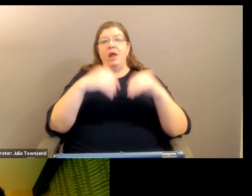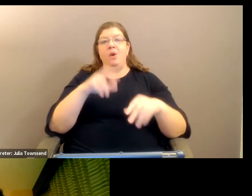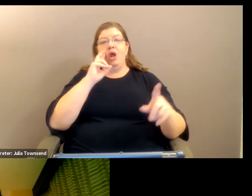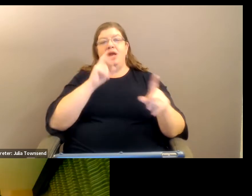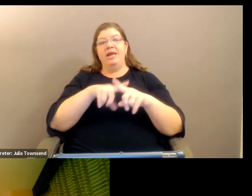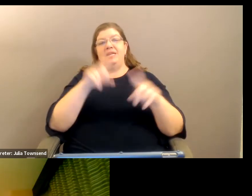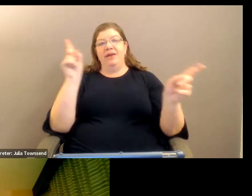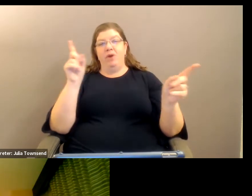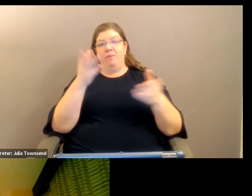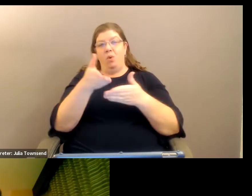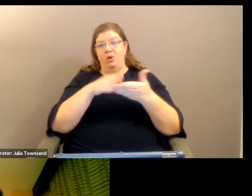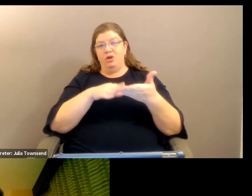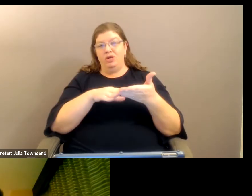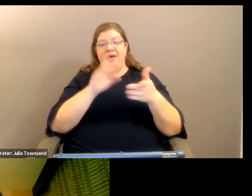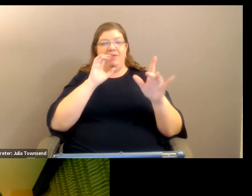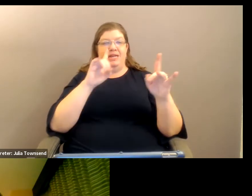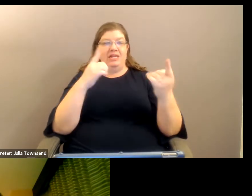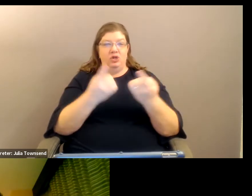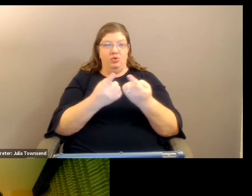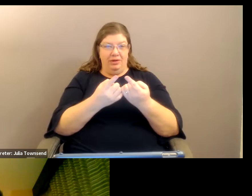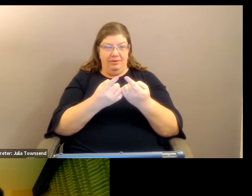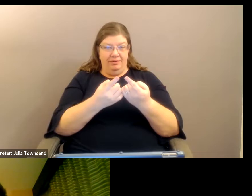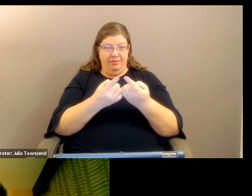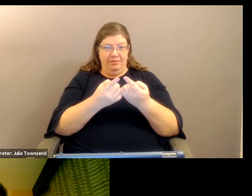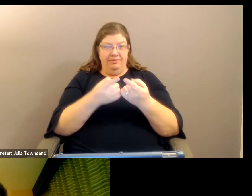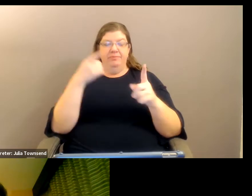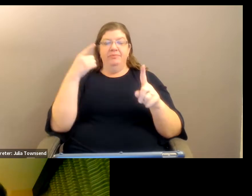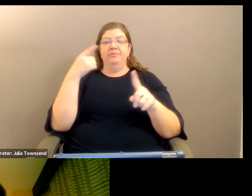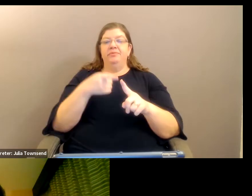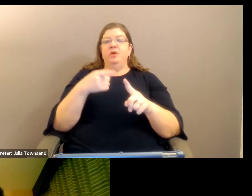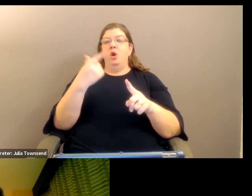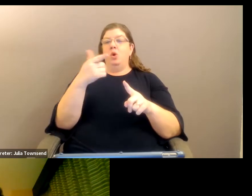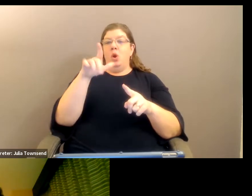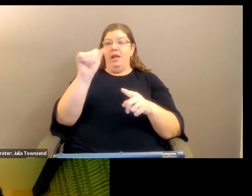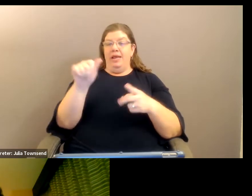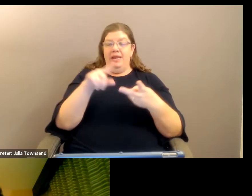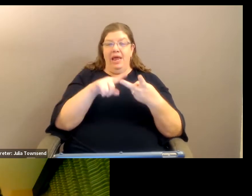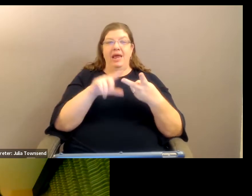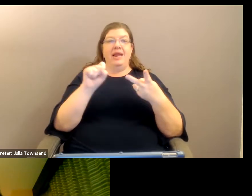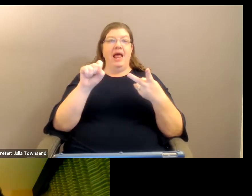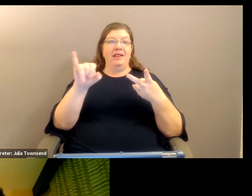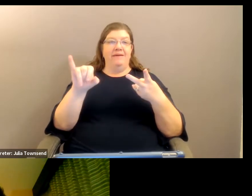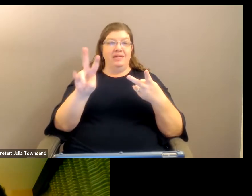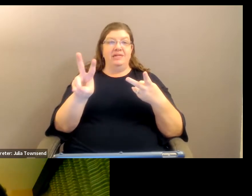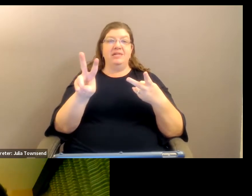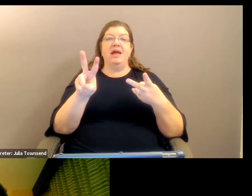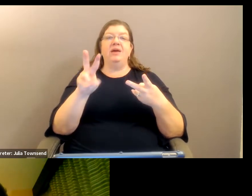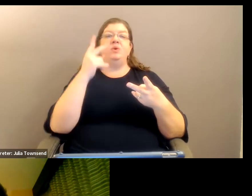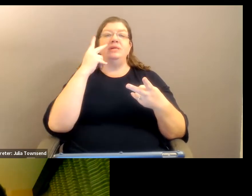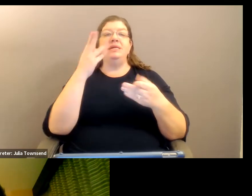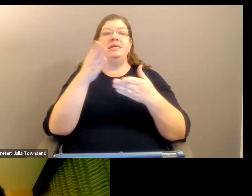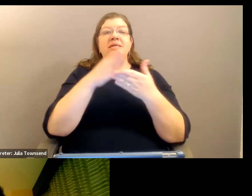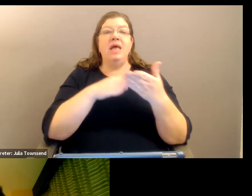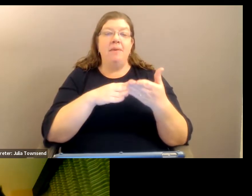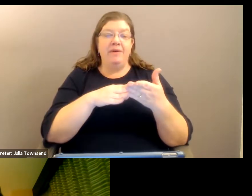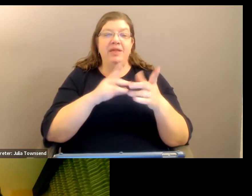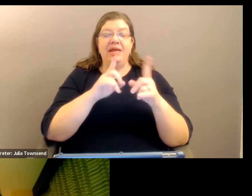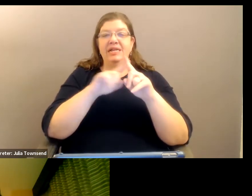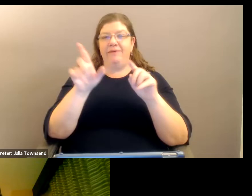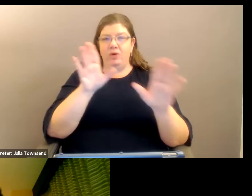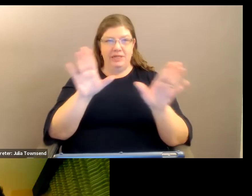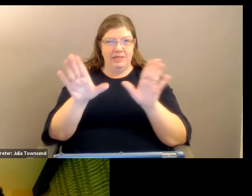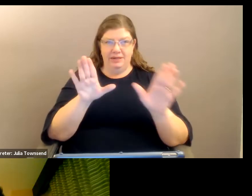portion of the district, particularly in the Goleta and Isla Vista area, just to see some of the